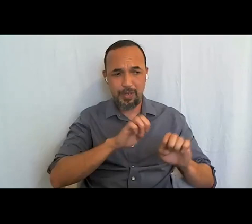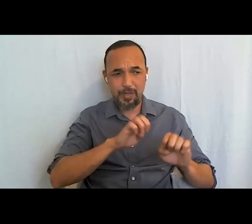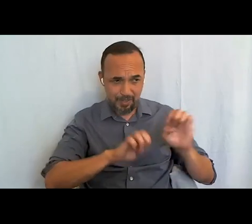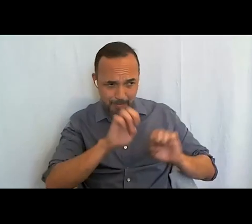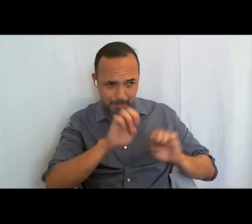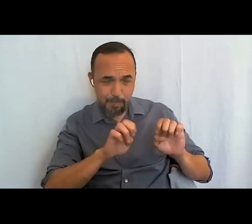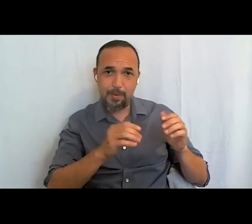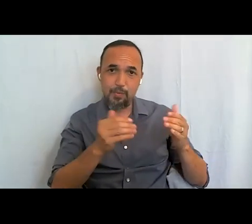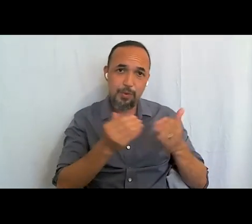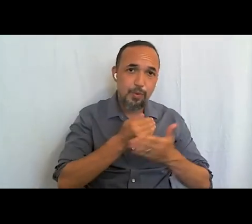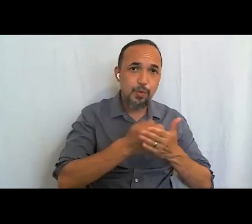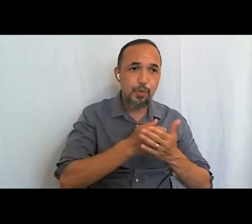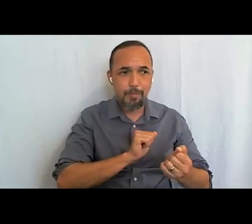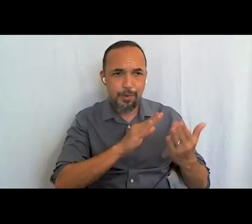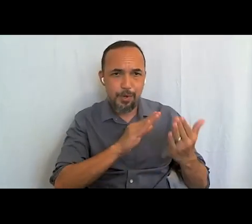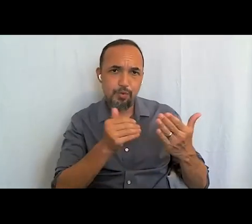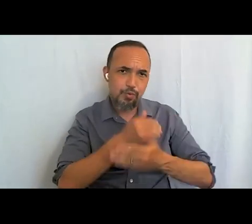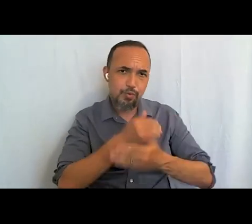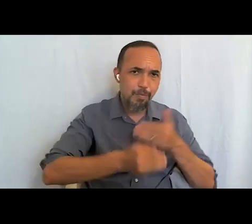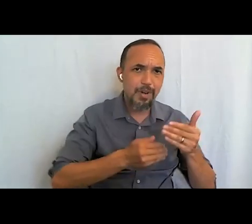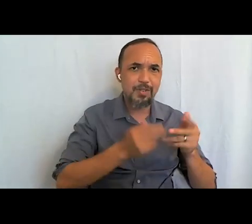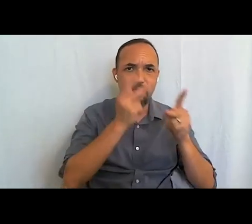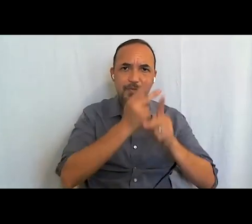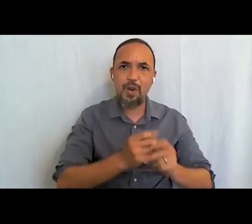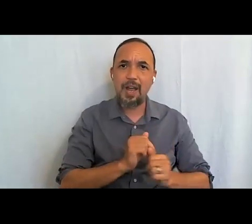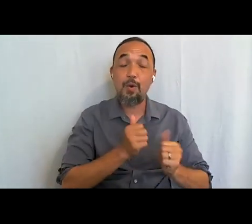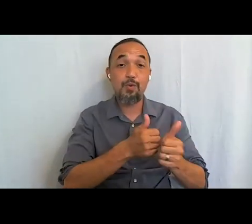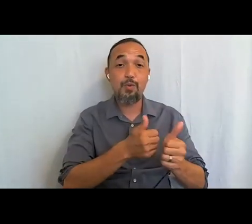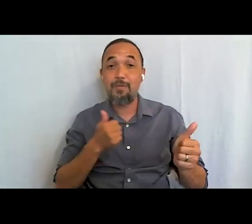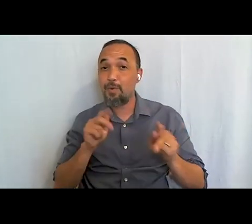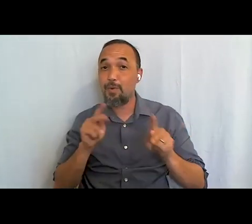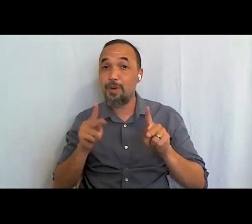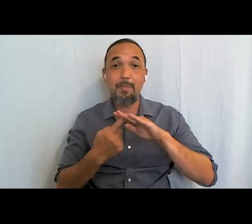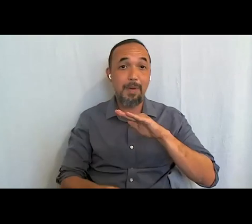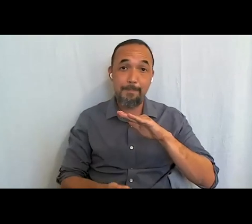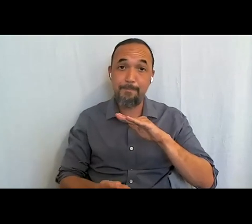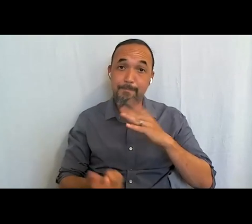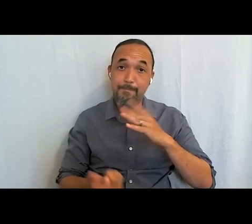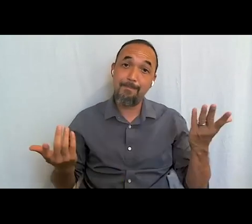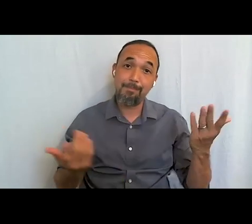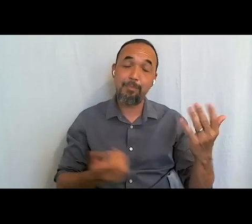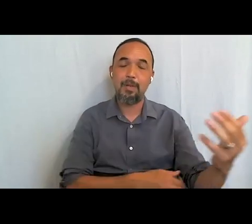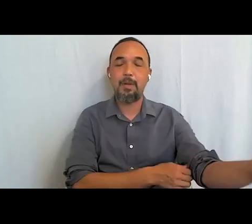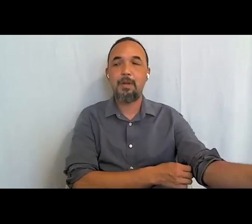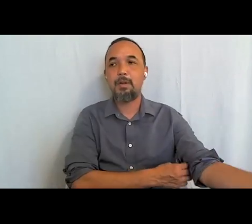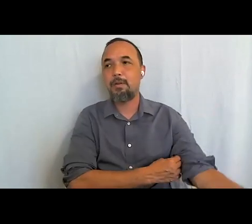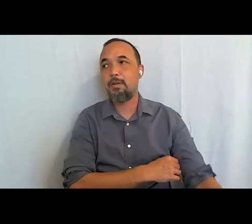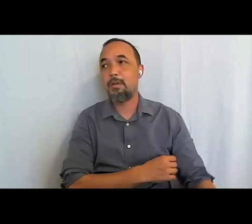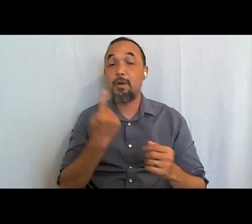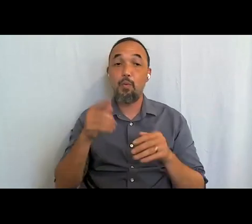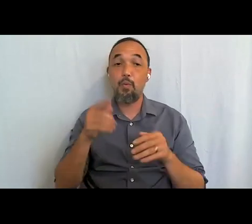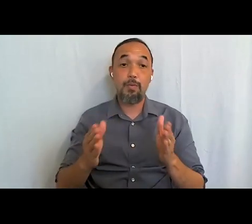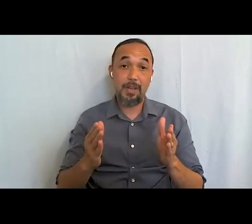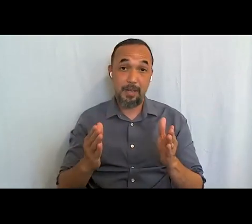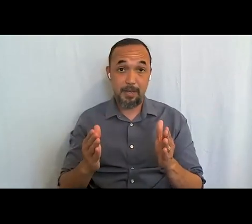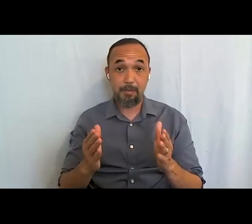to figure out ways to avoid people being ghosted on or whatnot. One way that